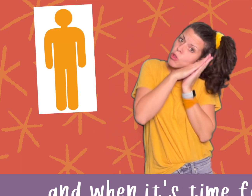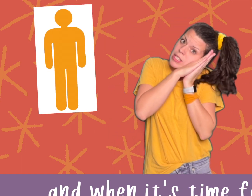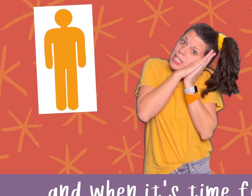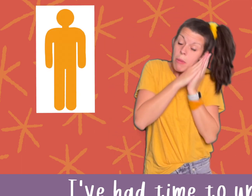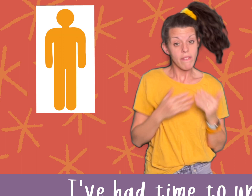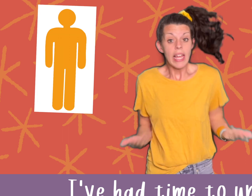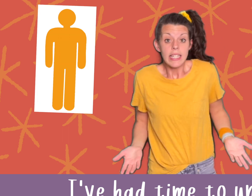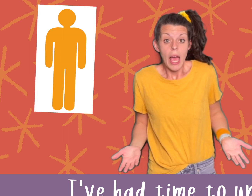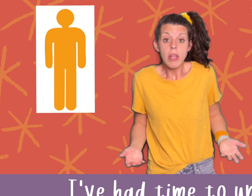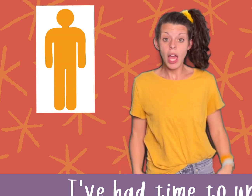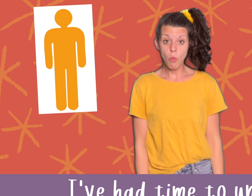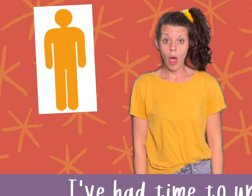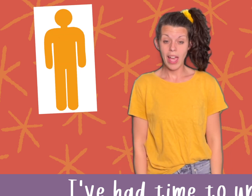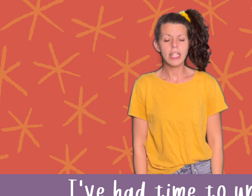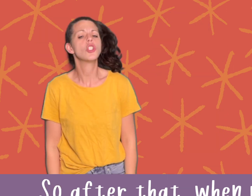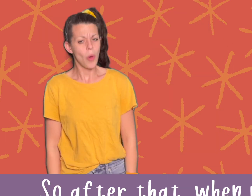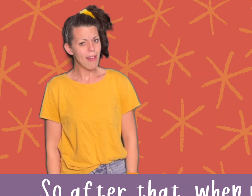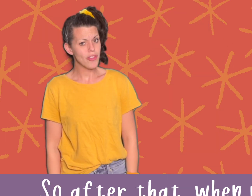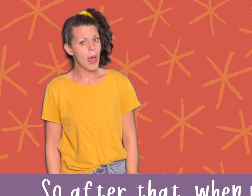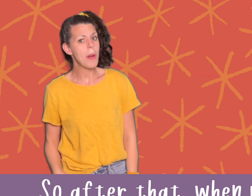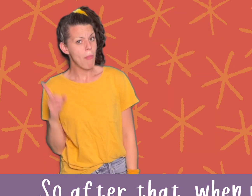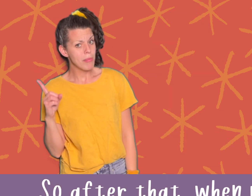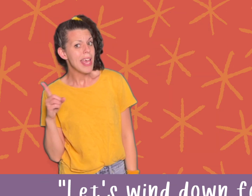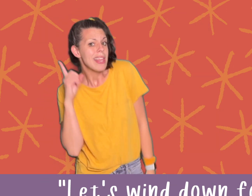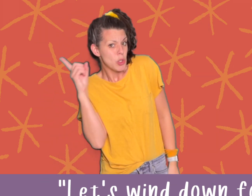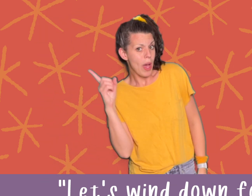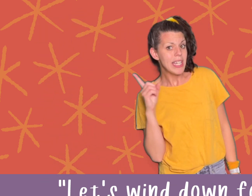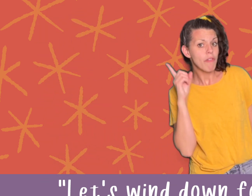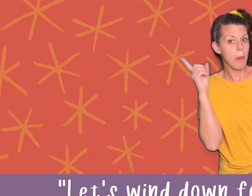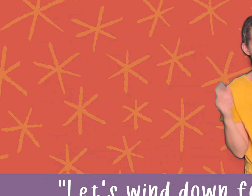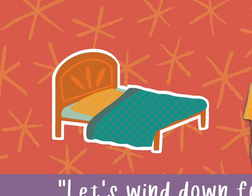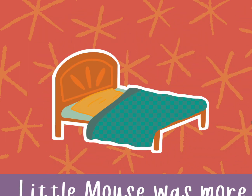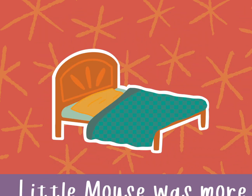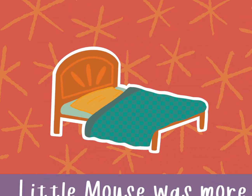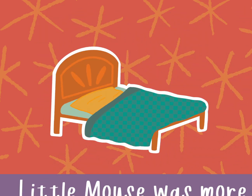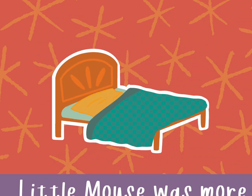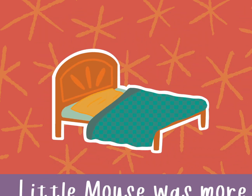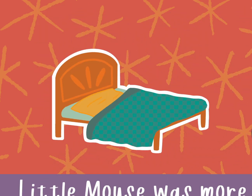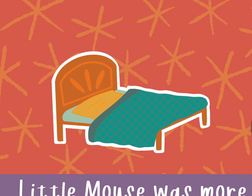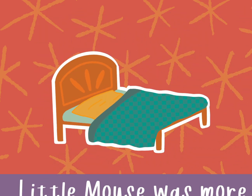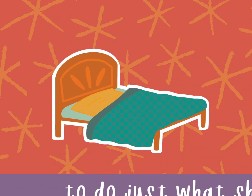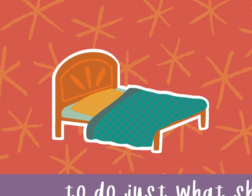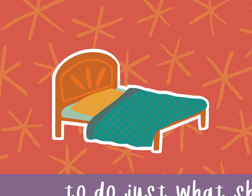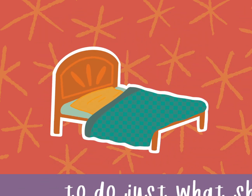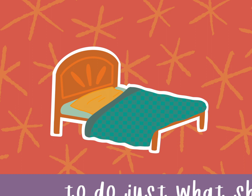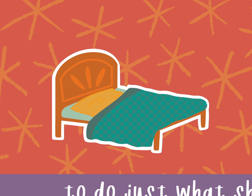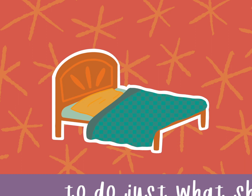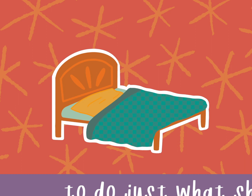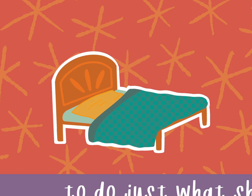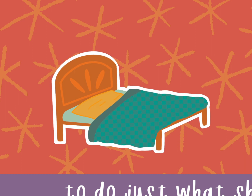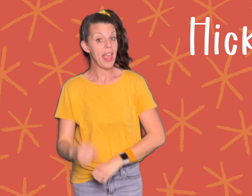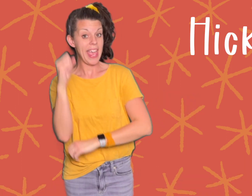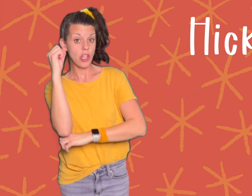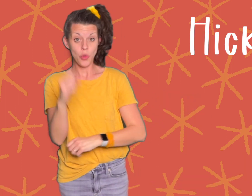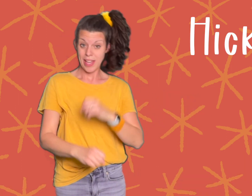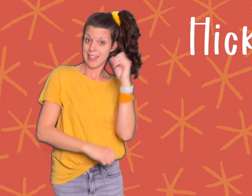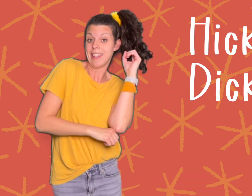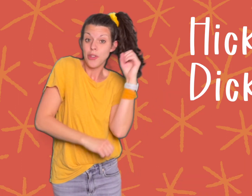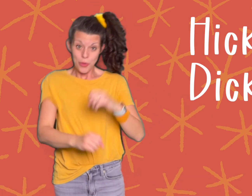sleep, I've had time to unwind. So after that, when mom said, let's wind down for bed. Little mouse was more than happy to do just what she said. Hickory dickory